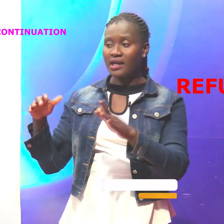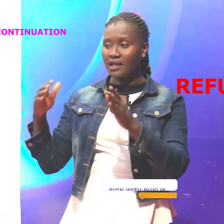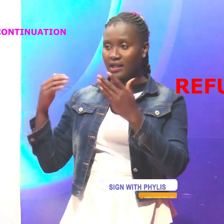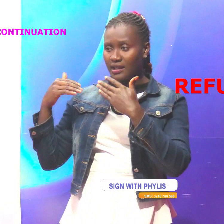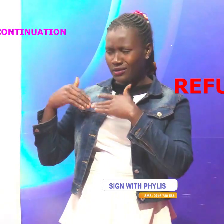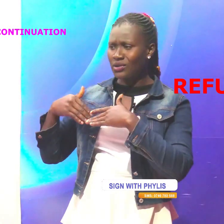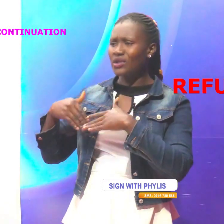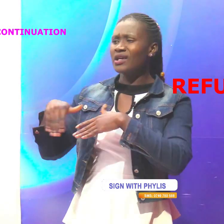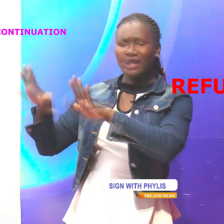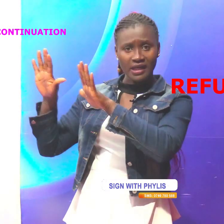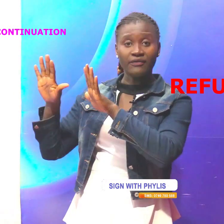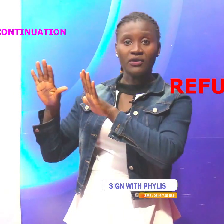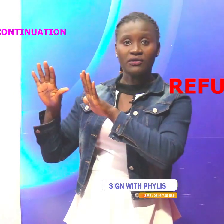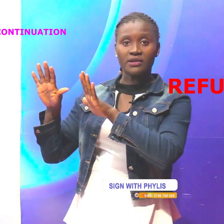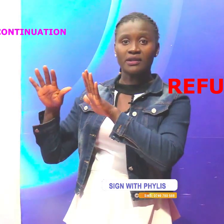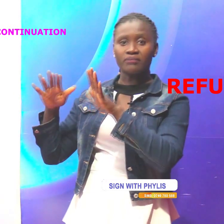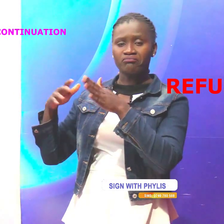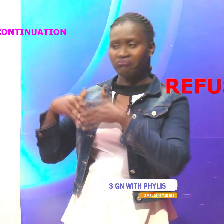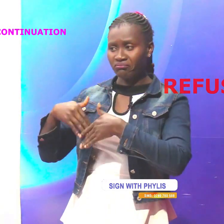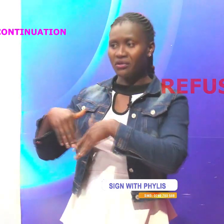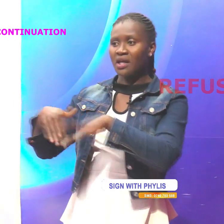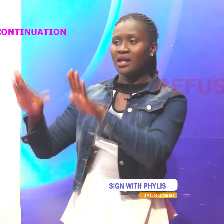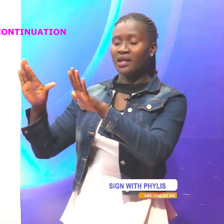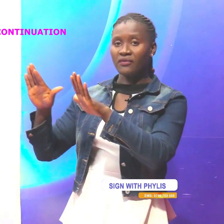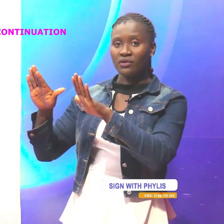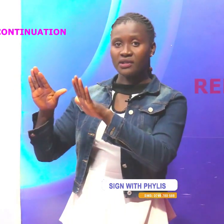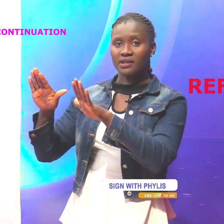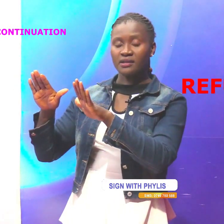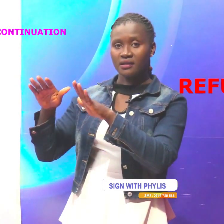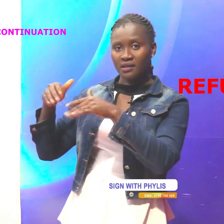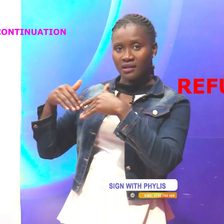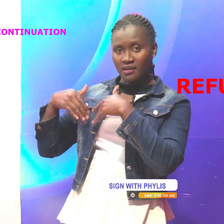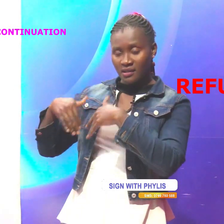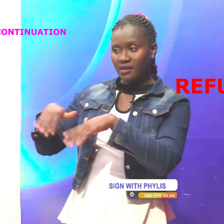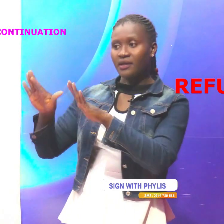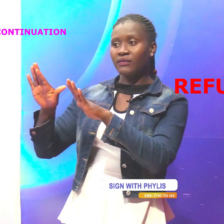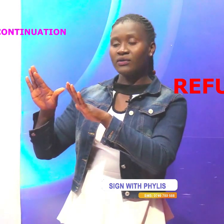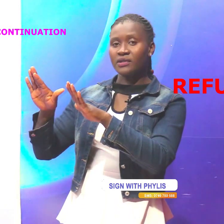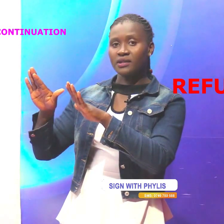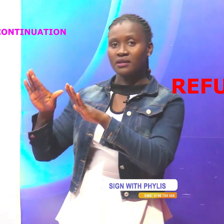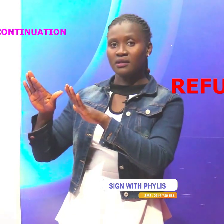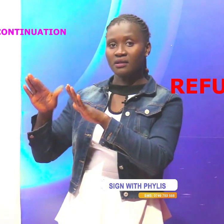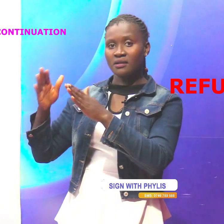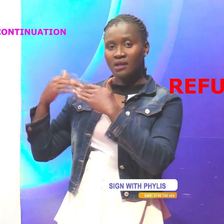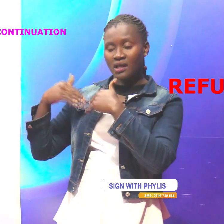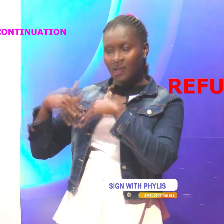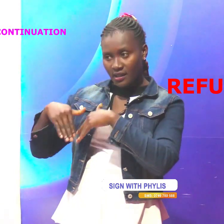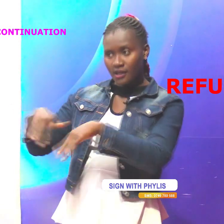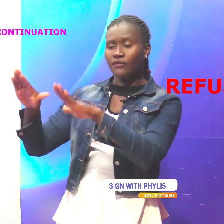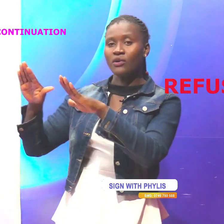this, you refuse, refuse, refuse, okay, refuse, like